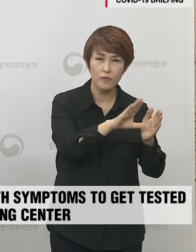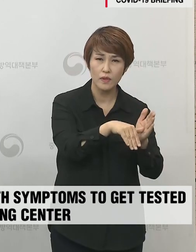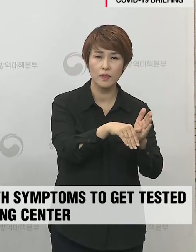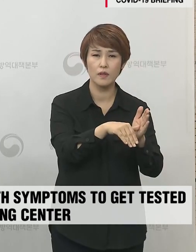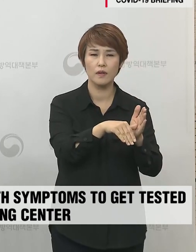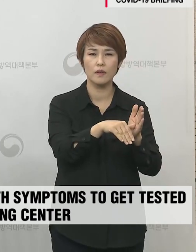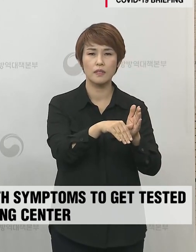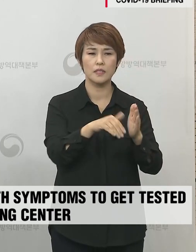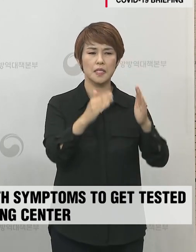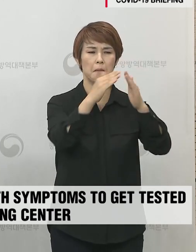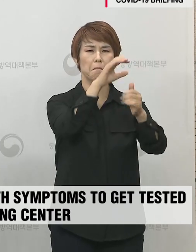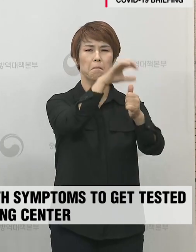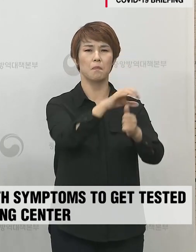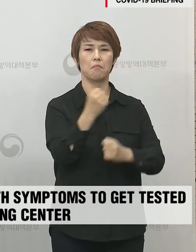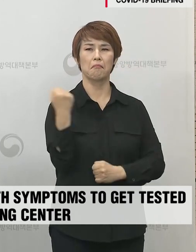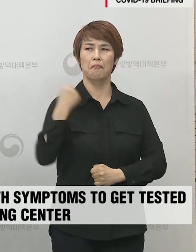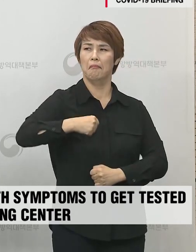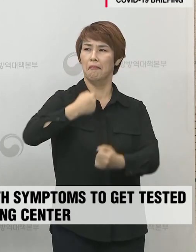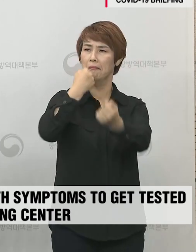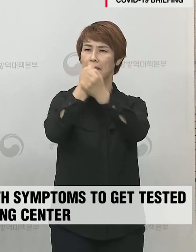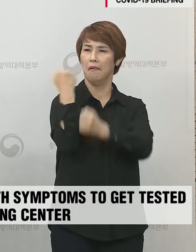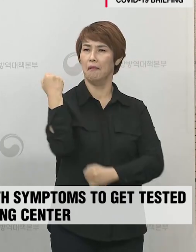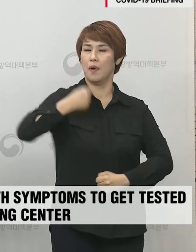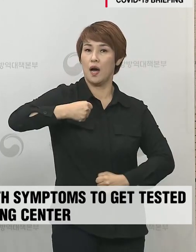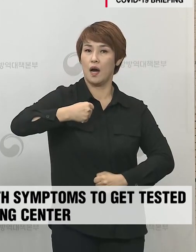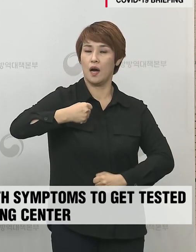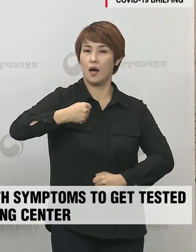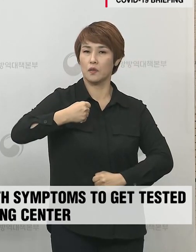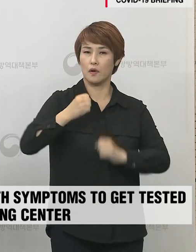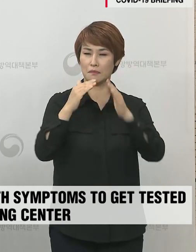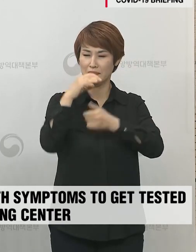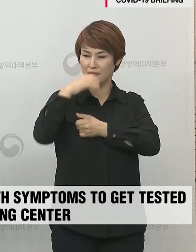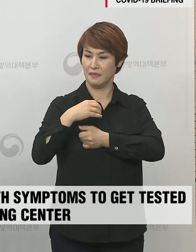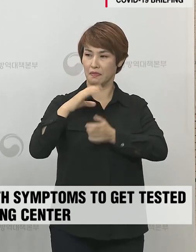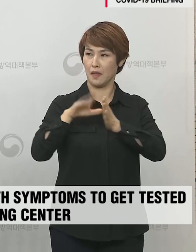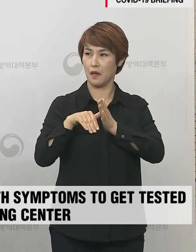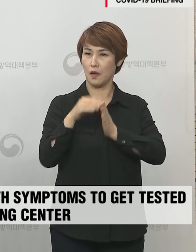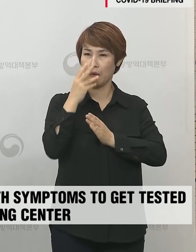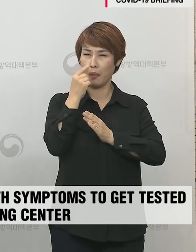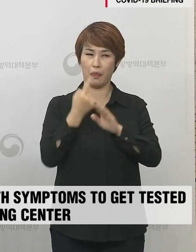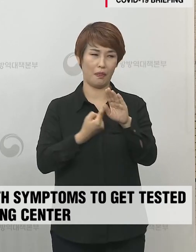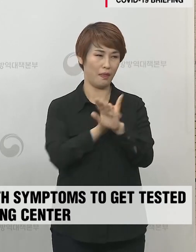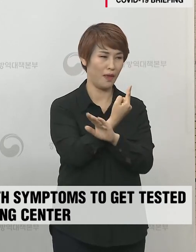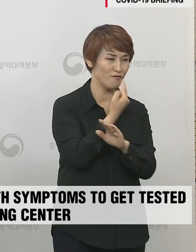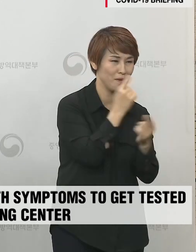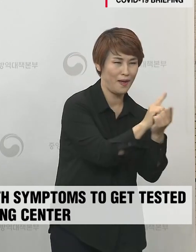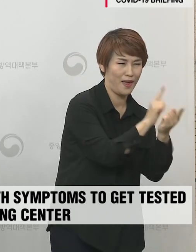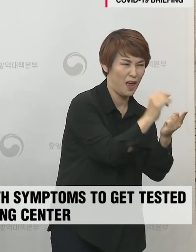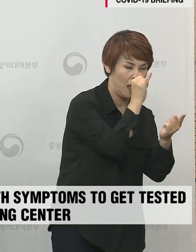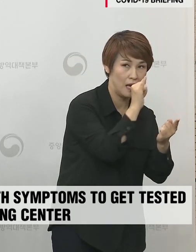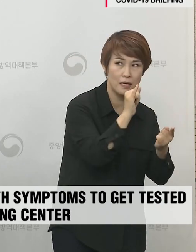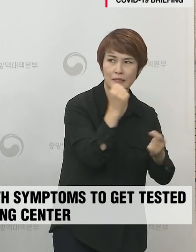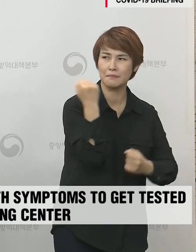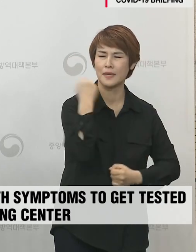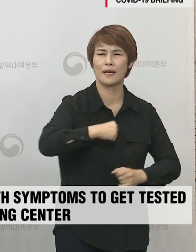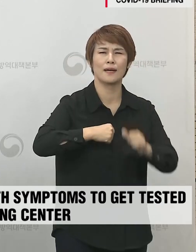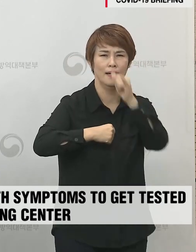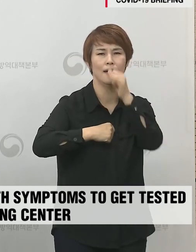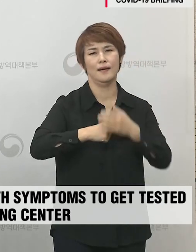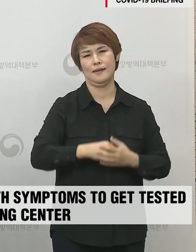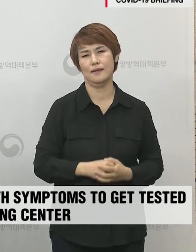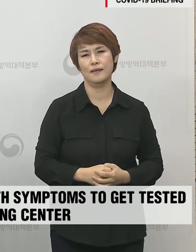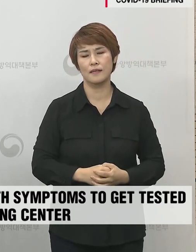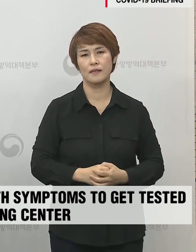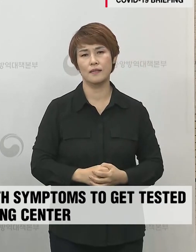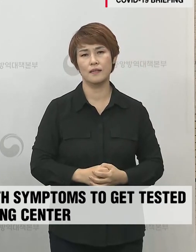full efforts to have the situation under control. However, there are many cases where people are breaching these